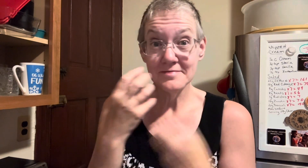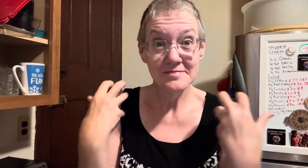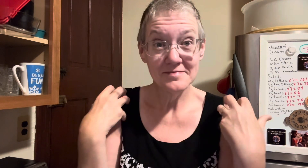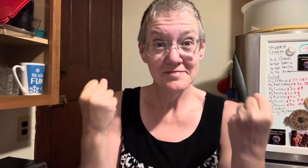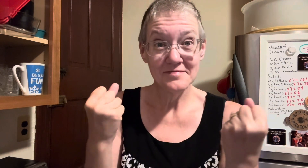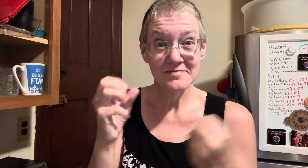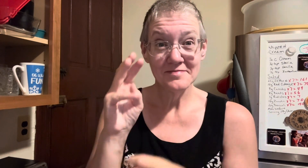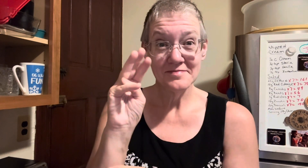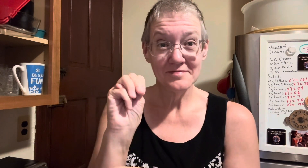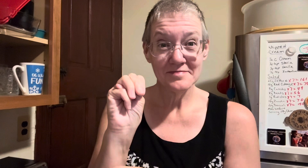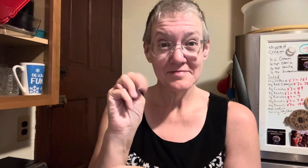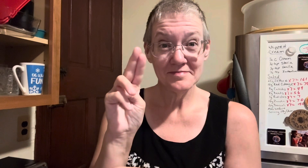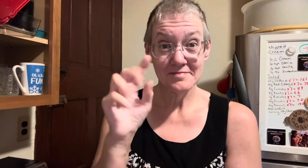see Dale's recovery mug?